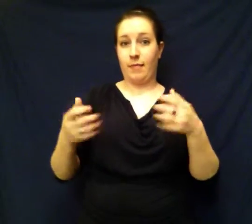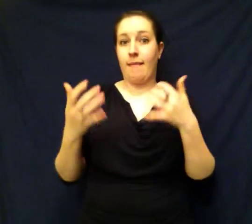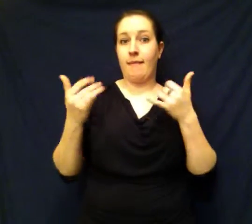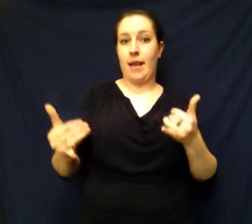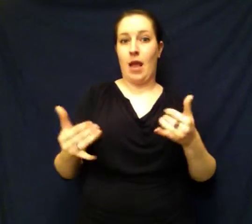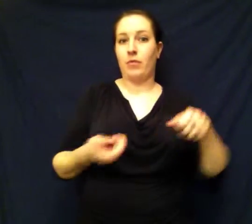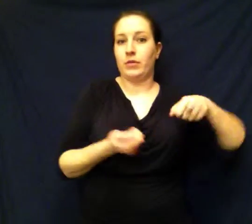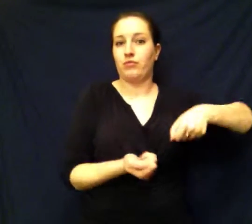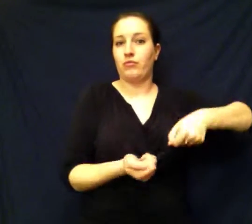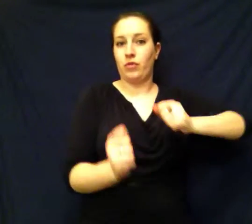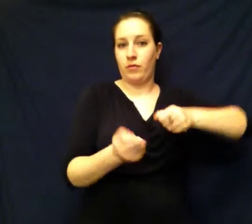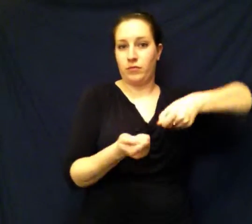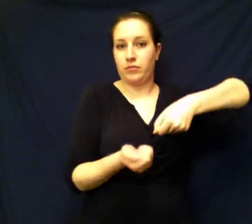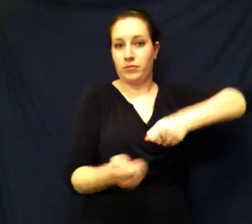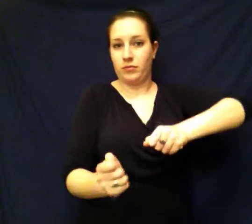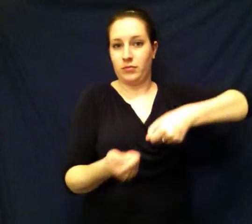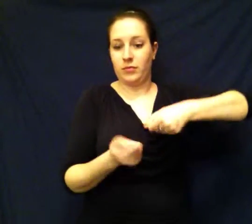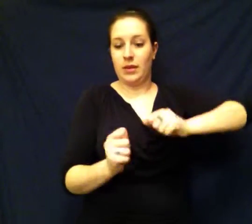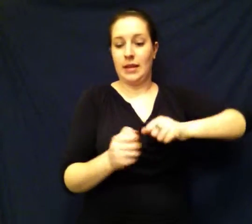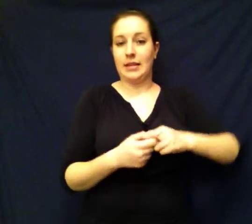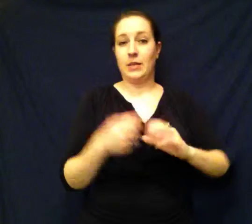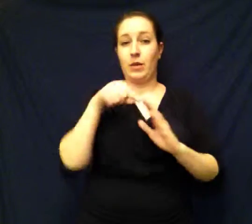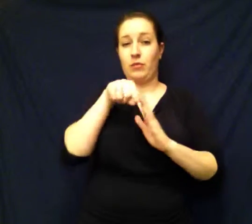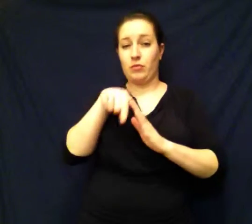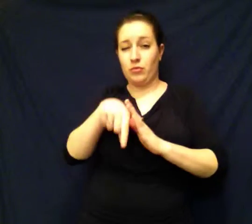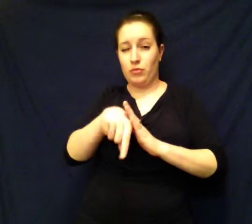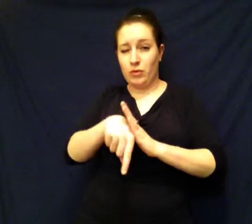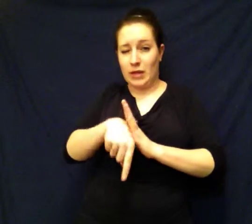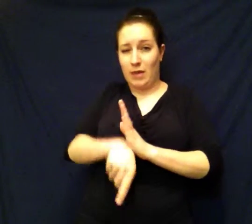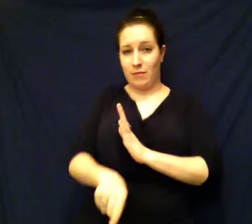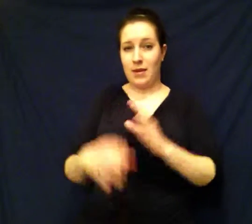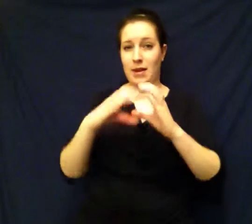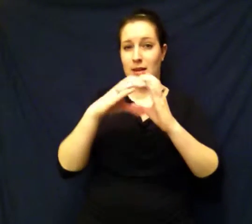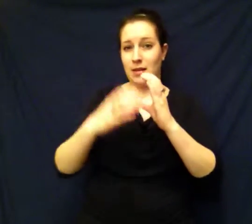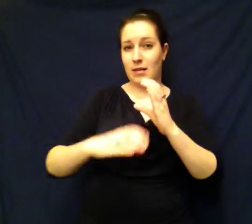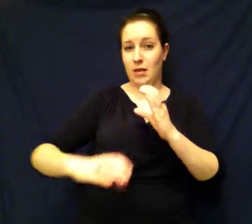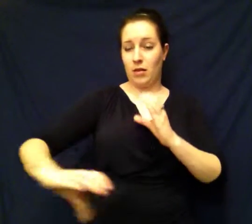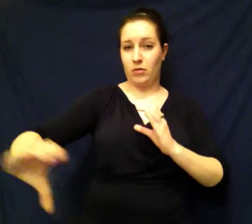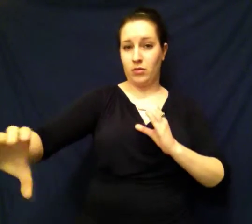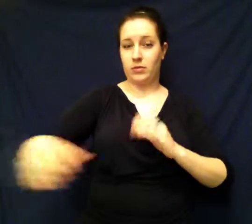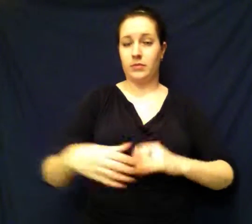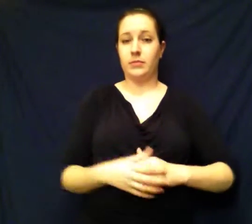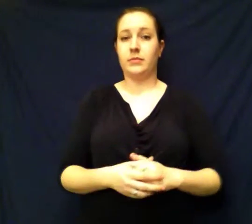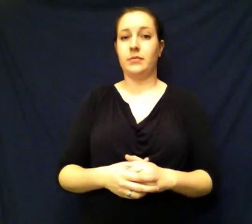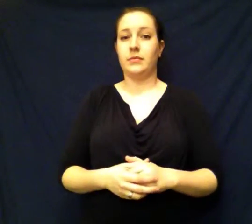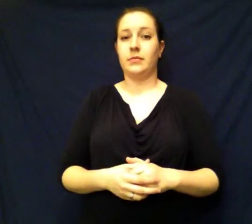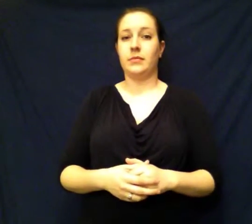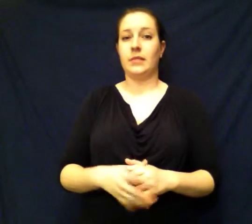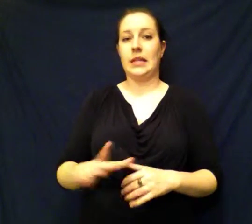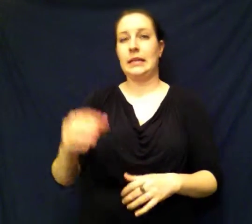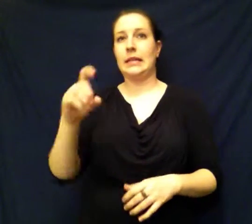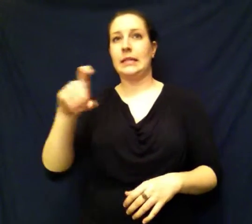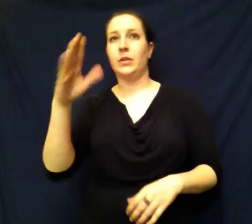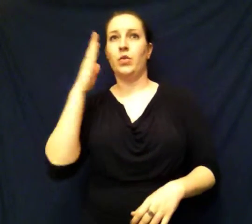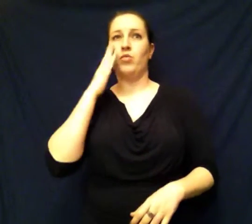to see if we can get down into the tunnel. Well, we want to be able to determine its exact depth beneath the surface and whether or not it's still